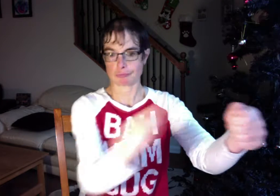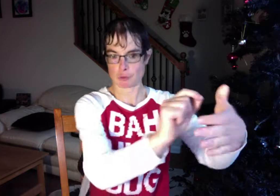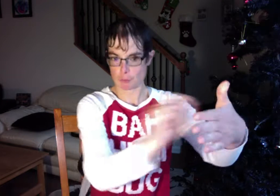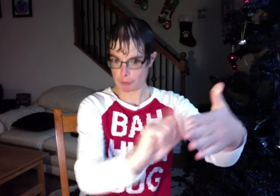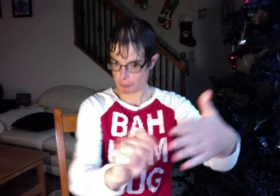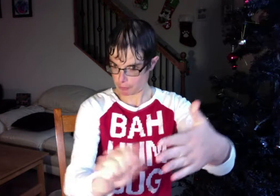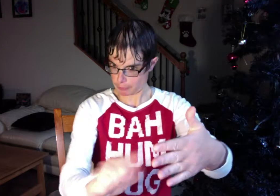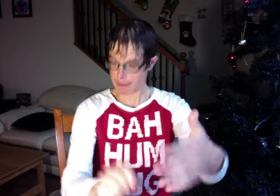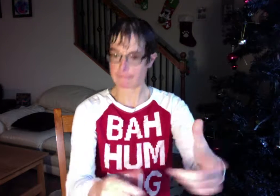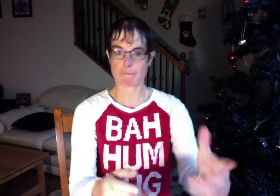Quickly.